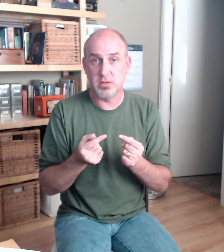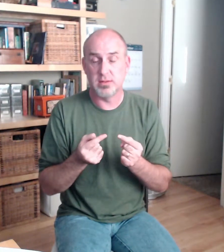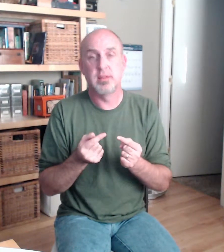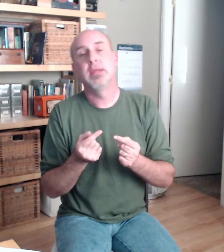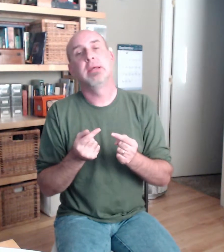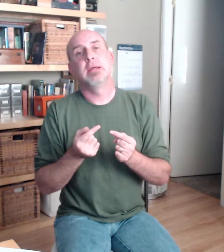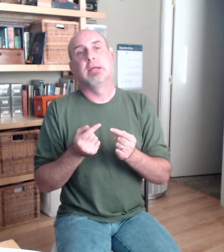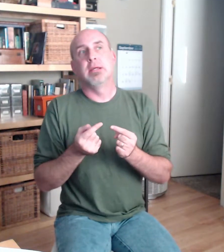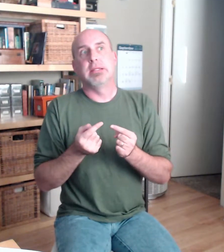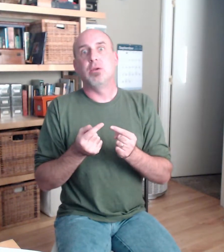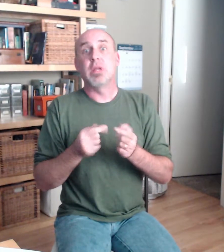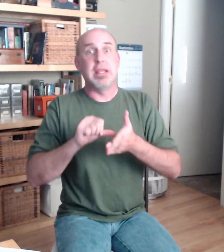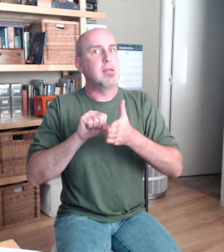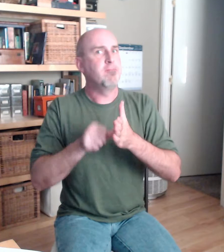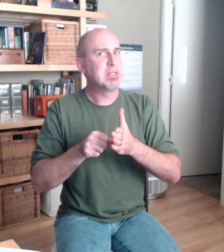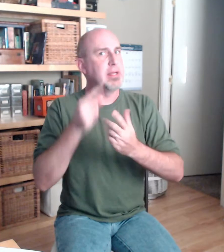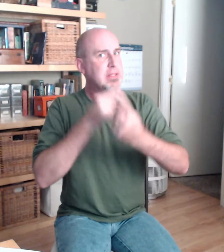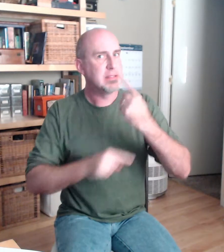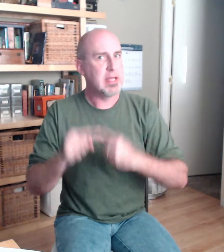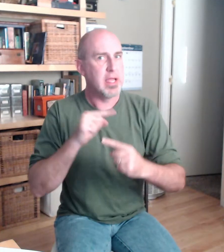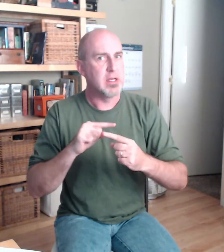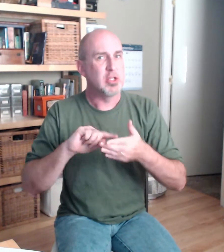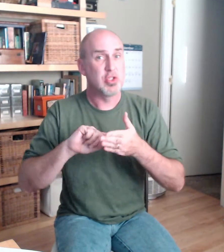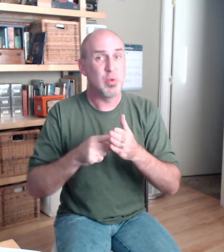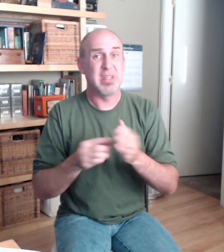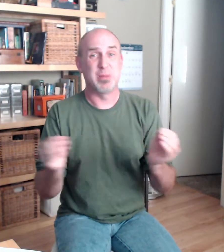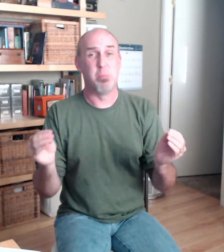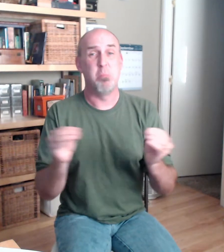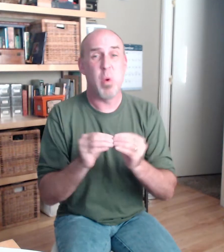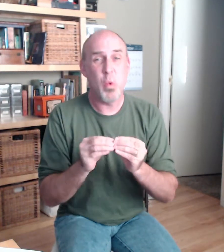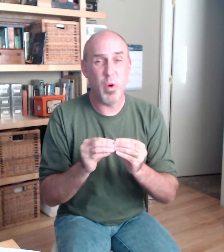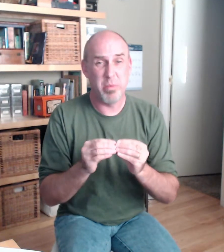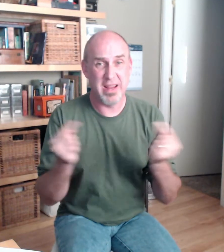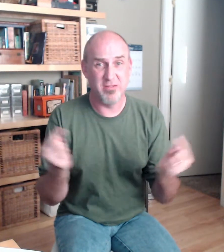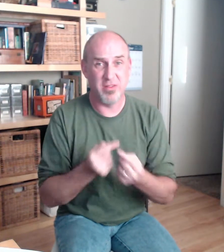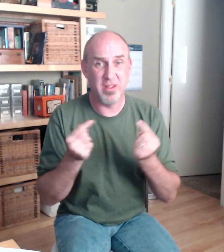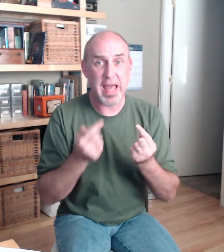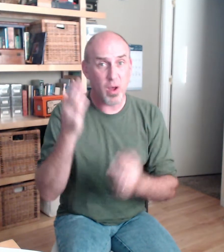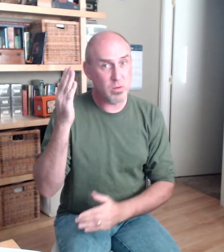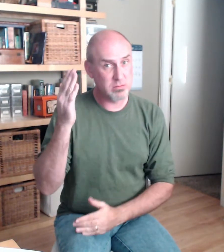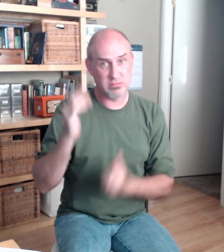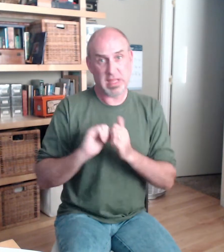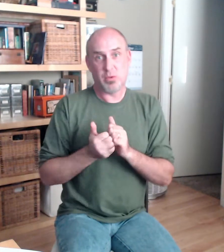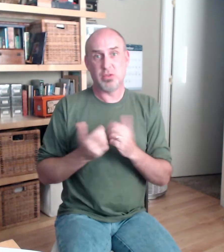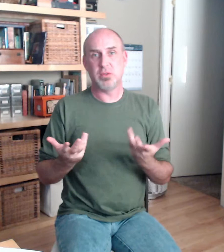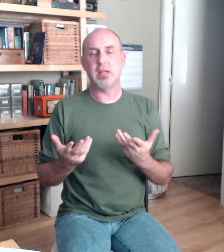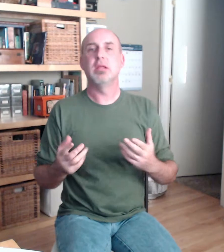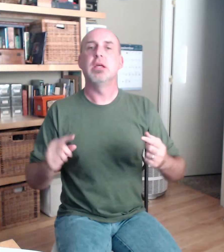hurts. Now you can emphasize that sign and show that it's more painful. How? How would you do that?